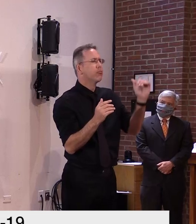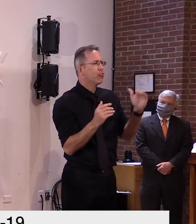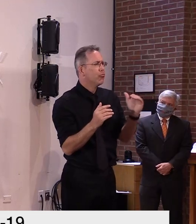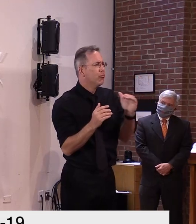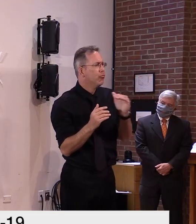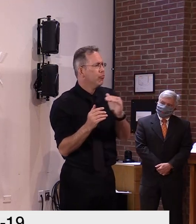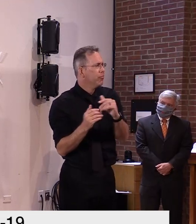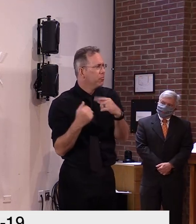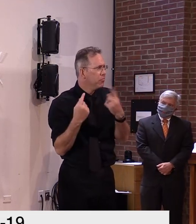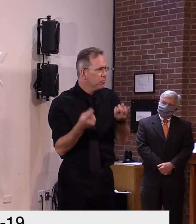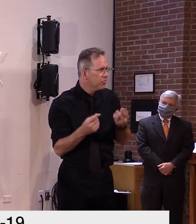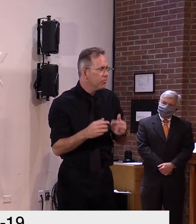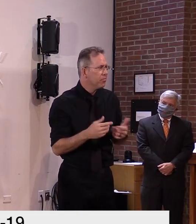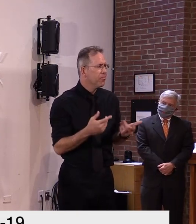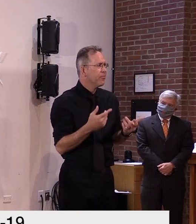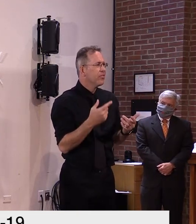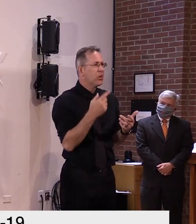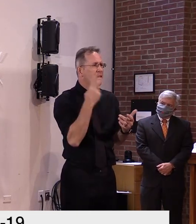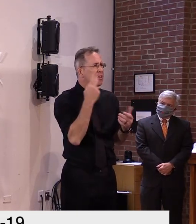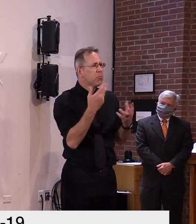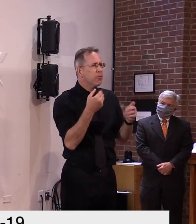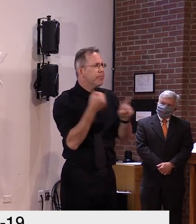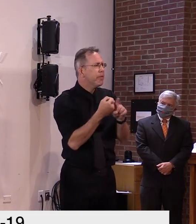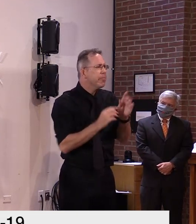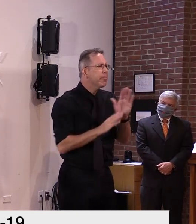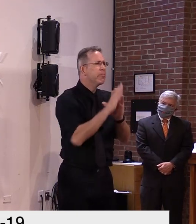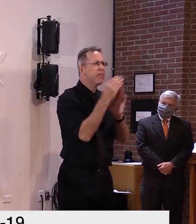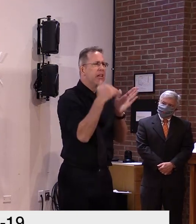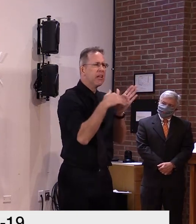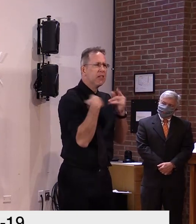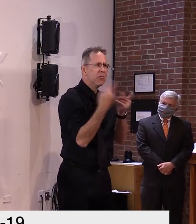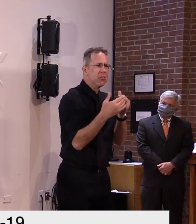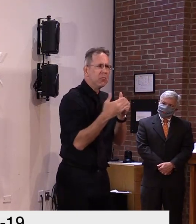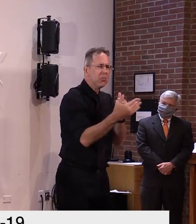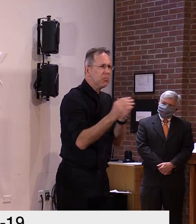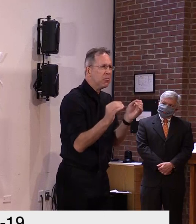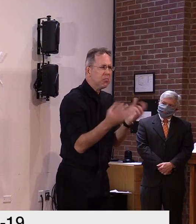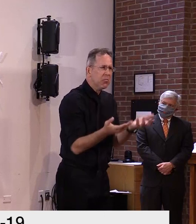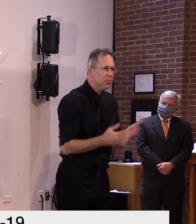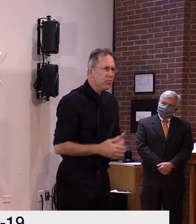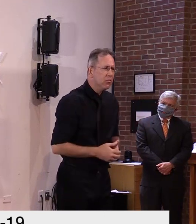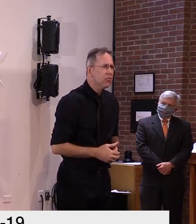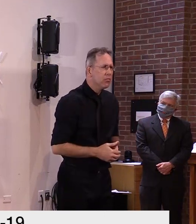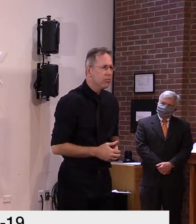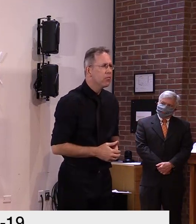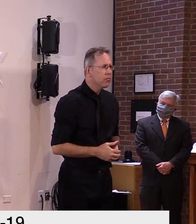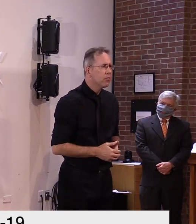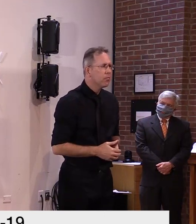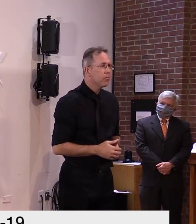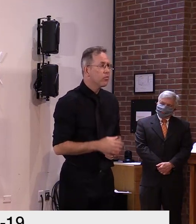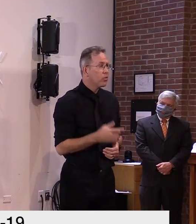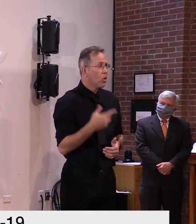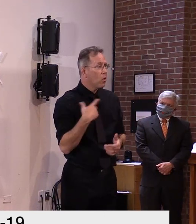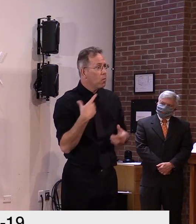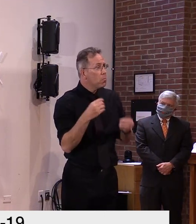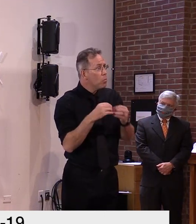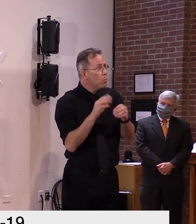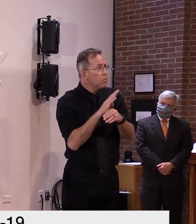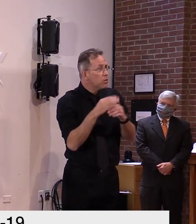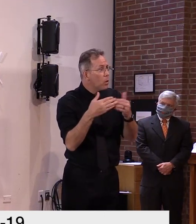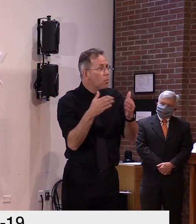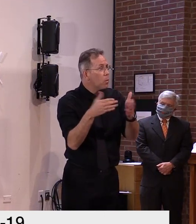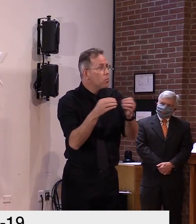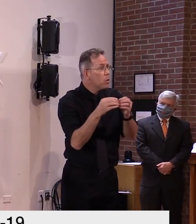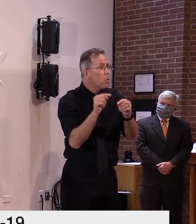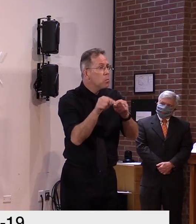spikes in the numbers of cases once we were in and coming out of the stay home,